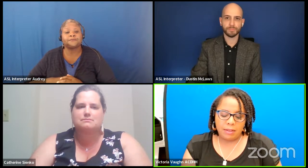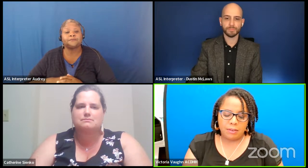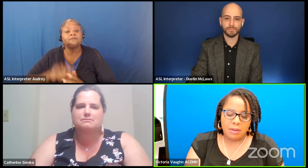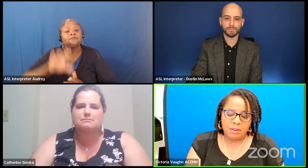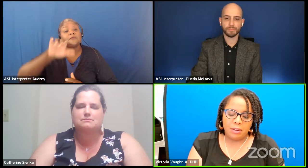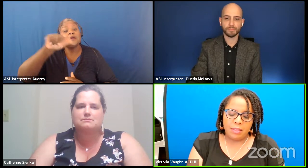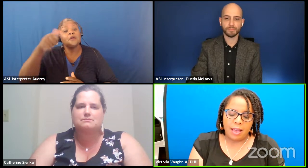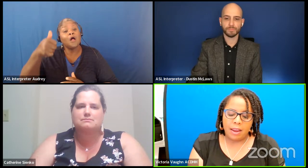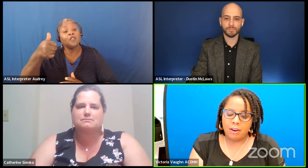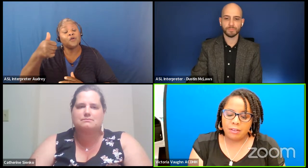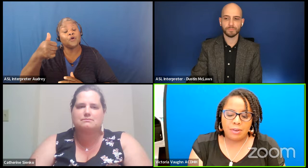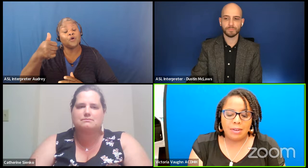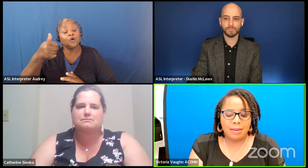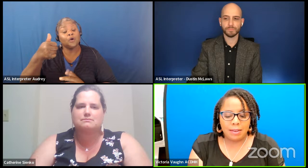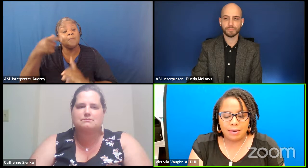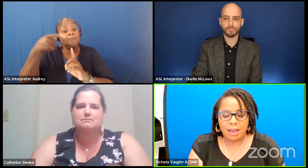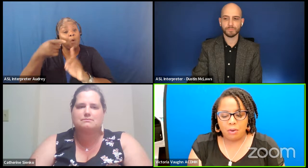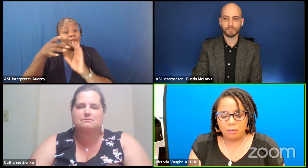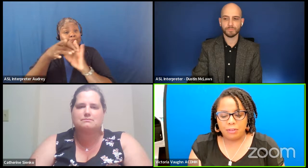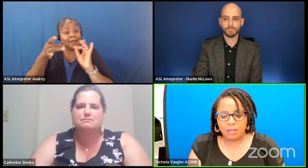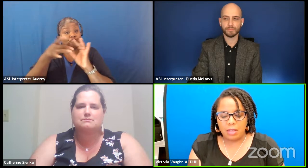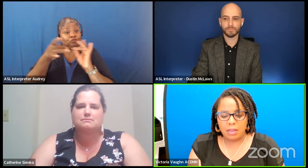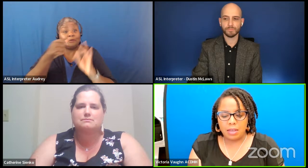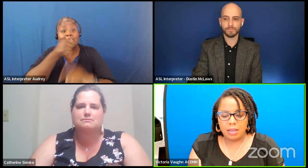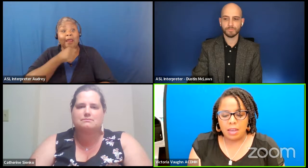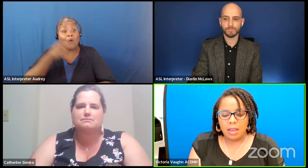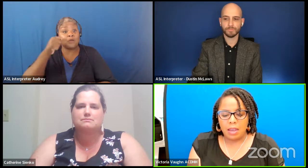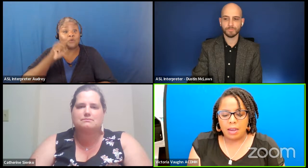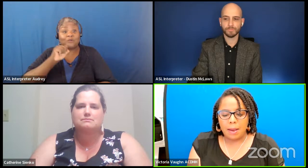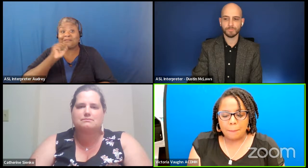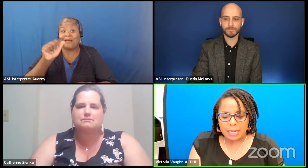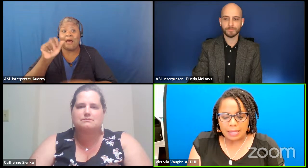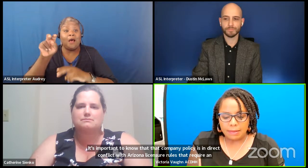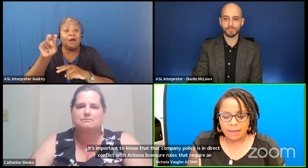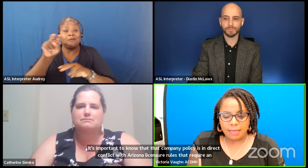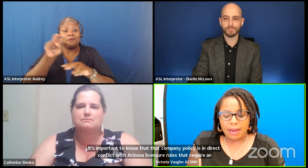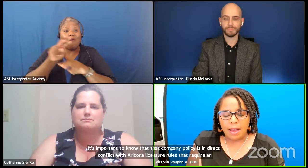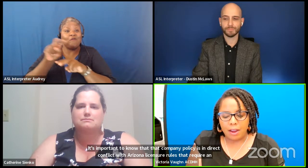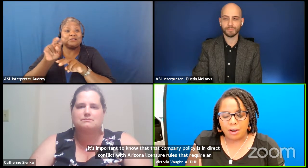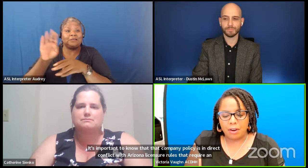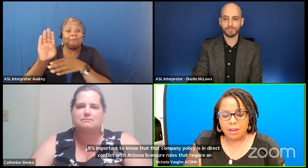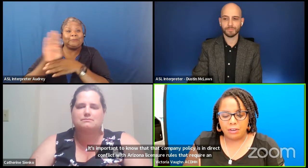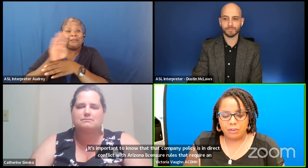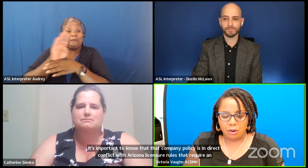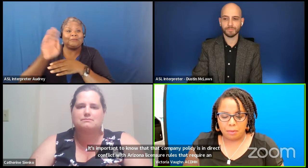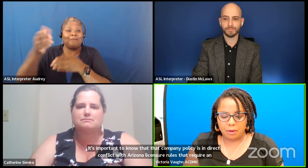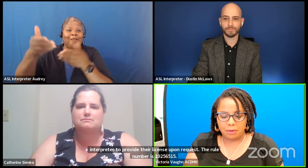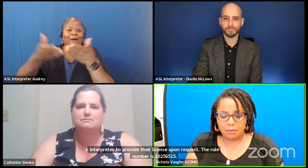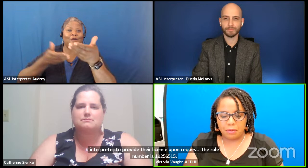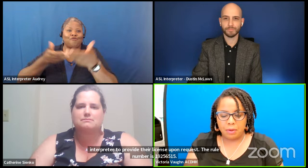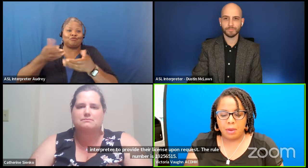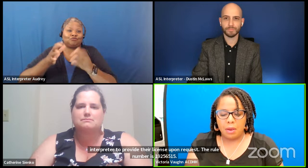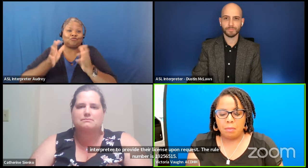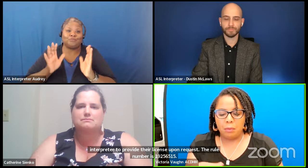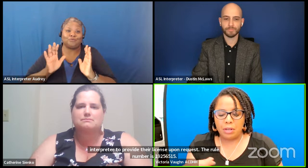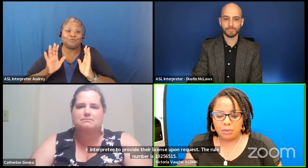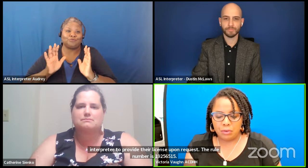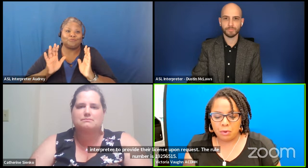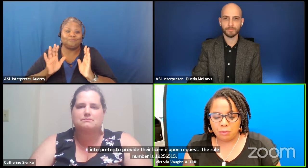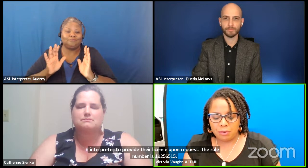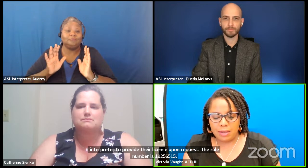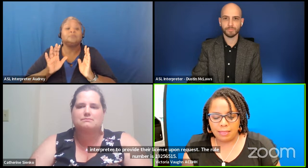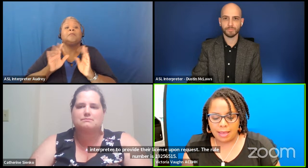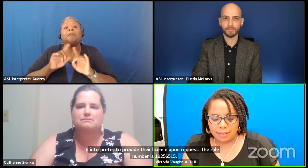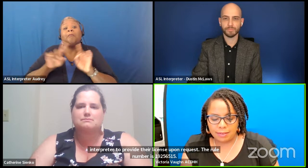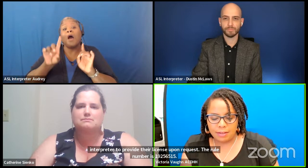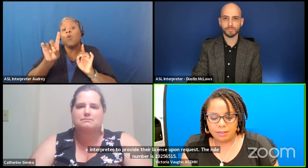Another point is to mention that Arizona does not oversee companies that hire interpreters, but we